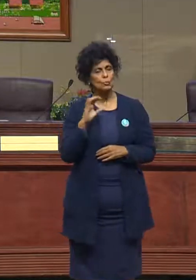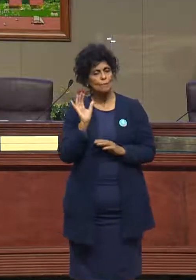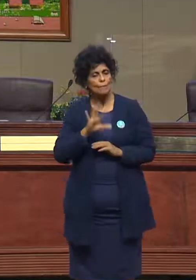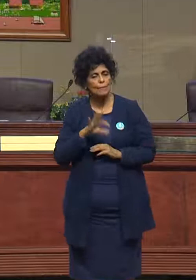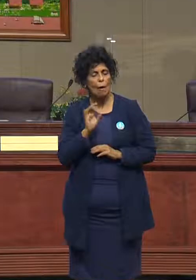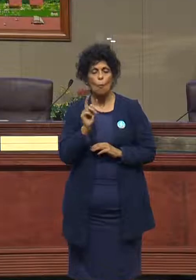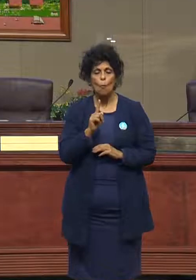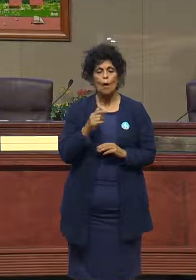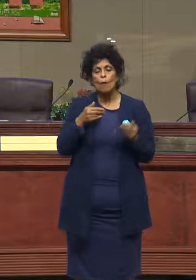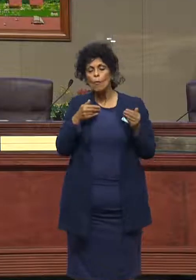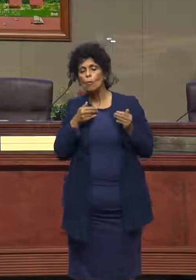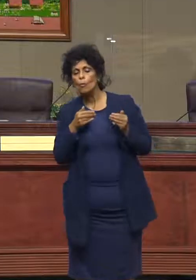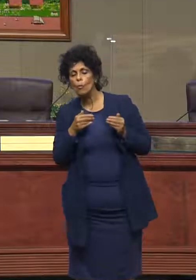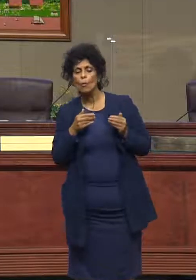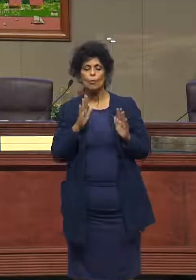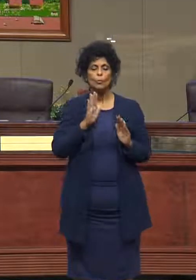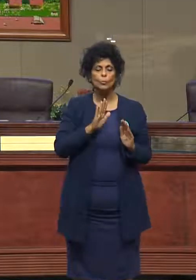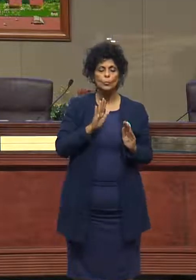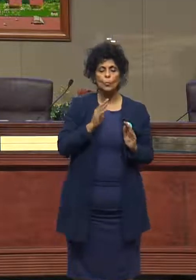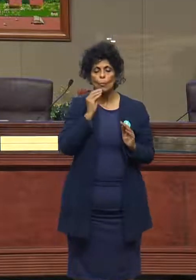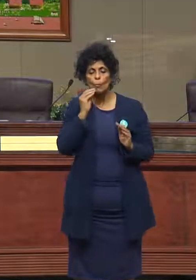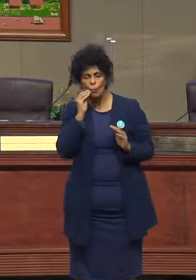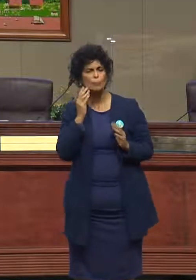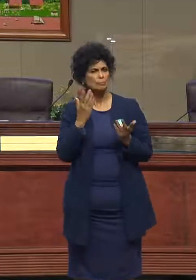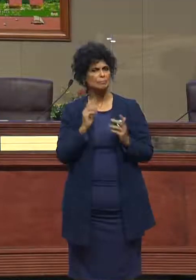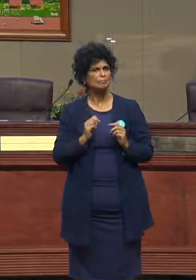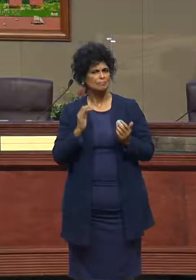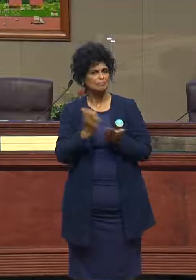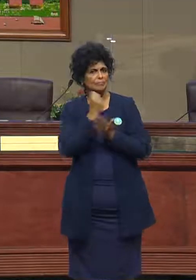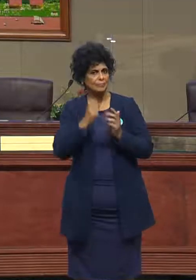you desire to get tested. You can go to the